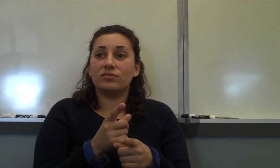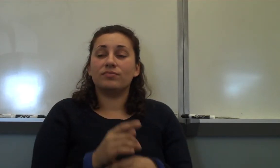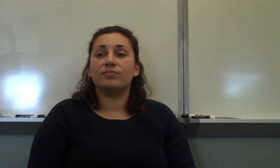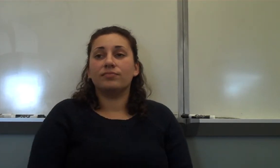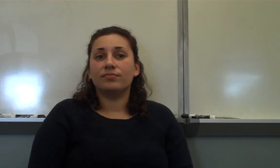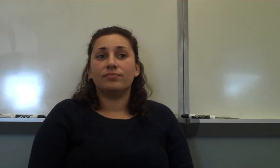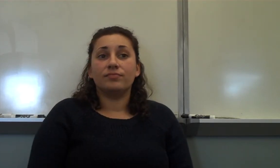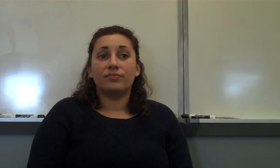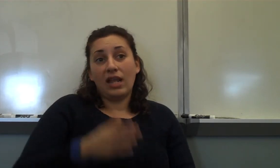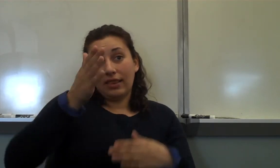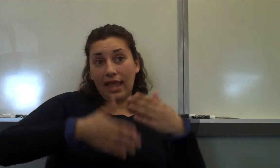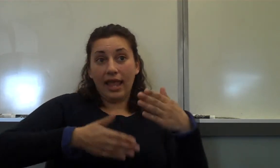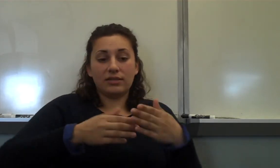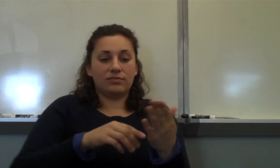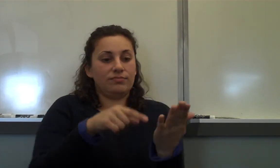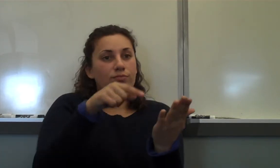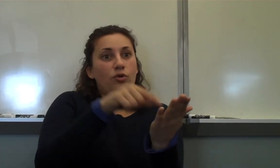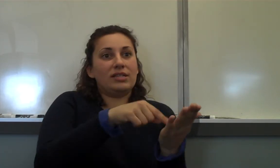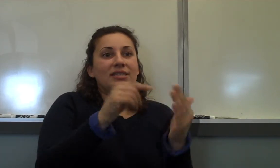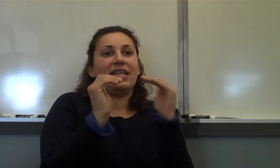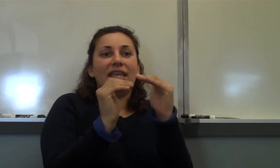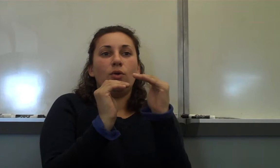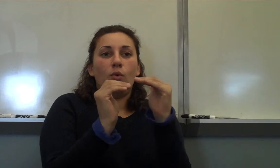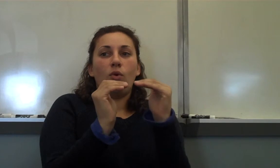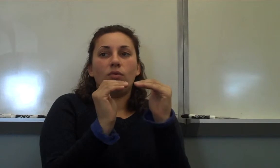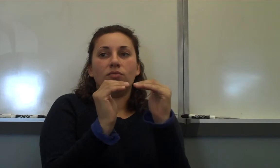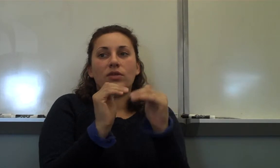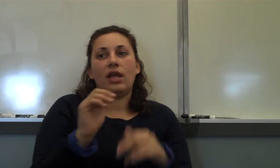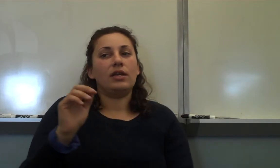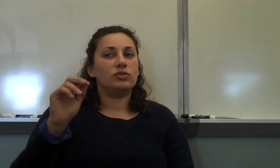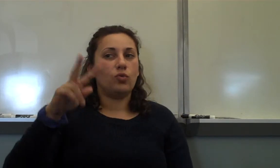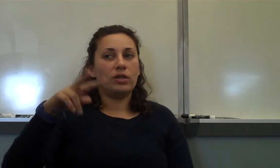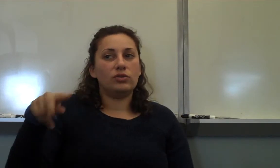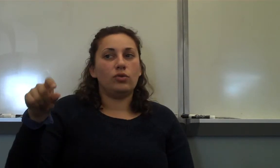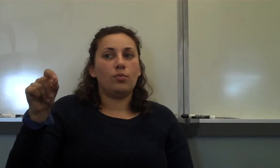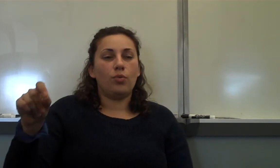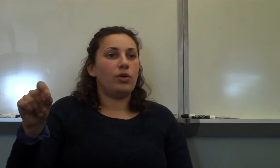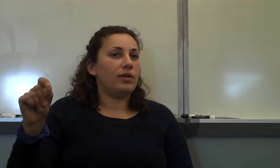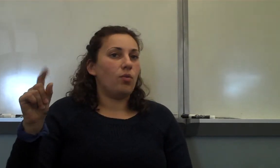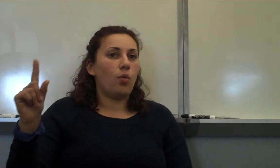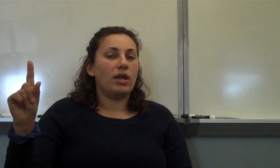button. And 22.17 pops out. Okay, any others?